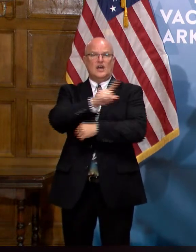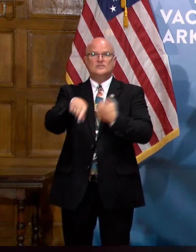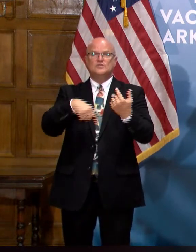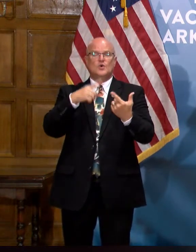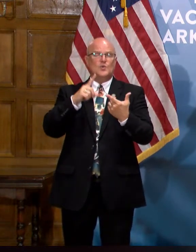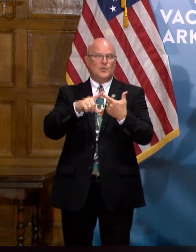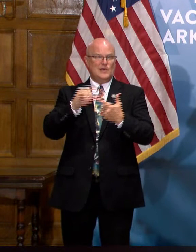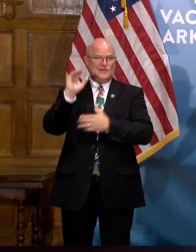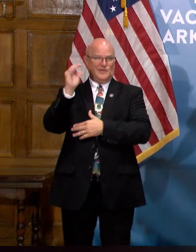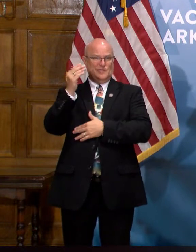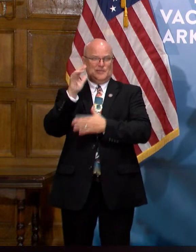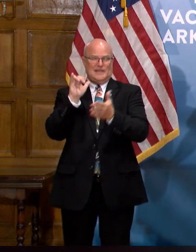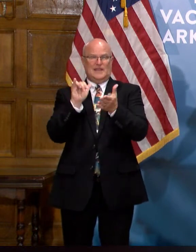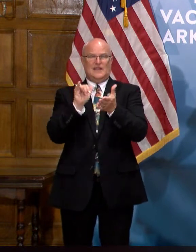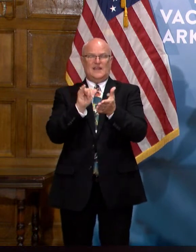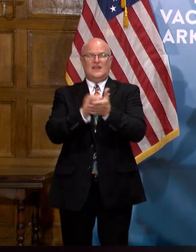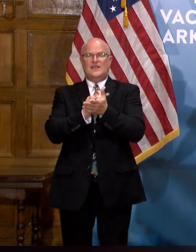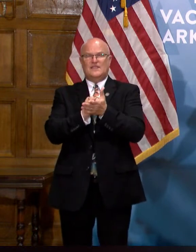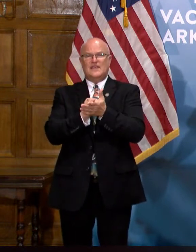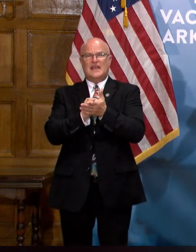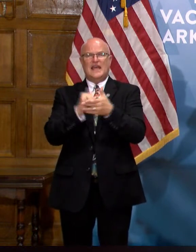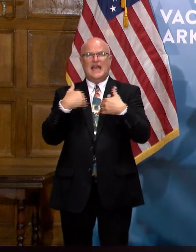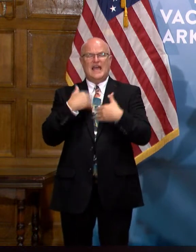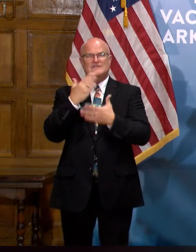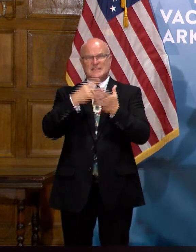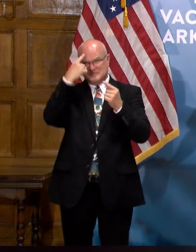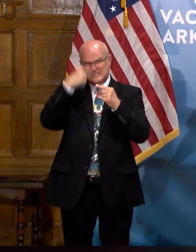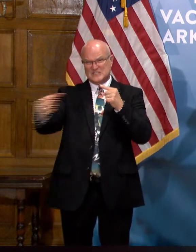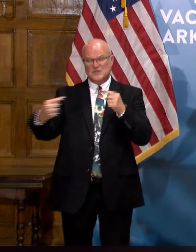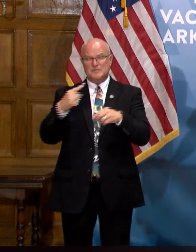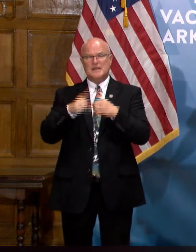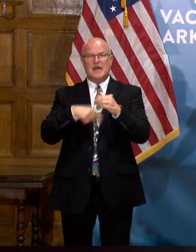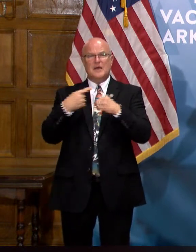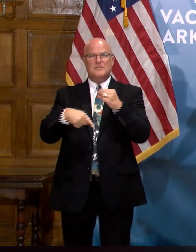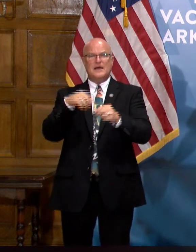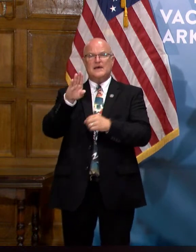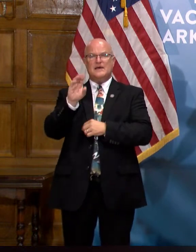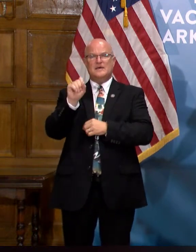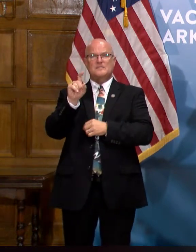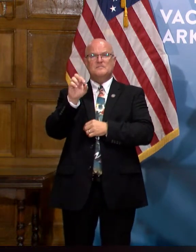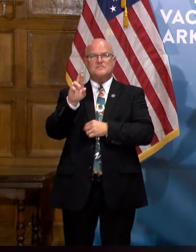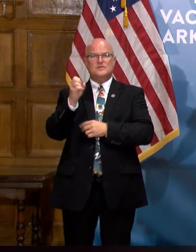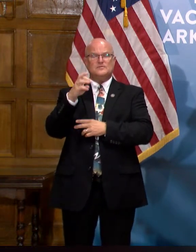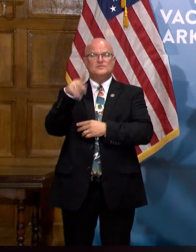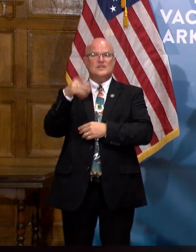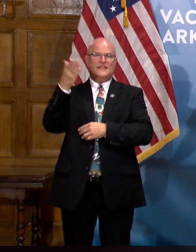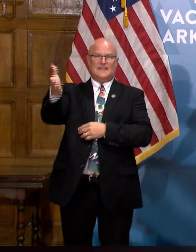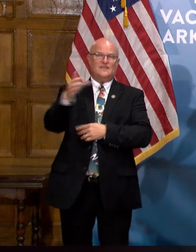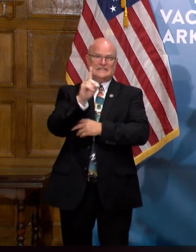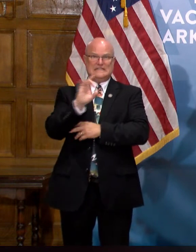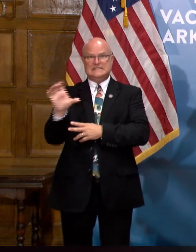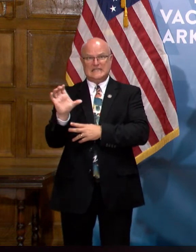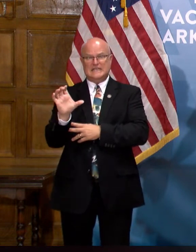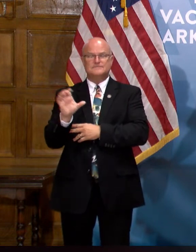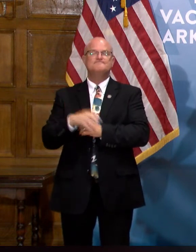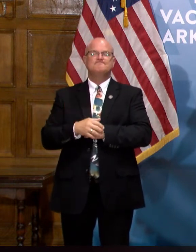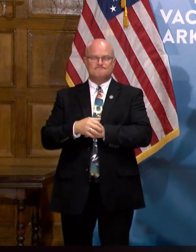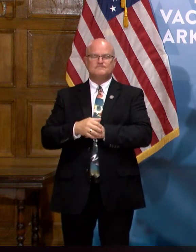it would appear that there is some disagreement regarding booster shots in DC?